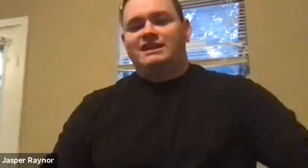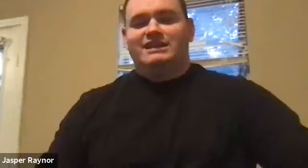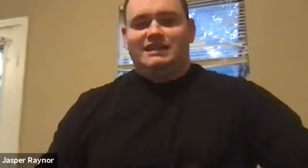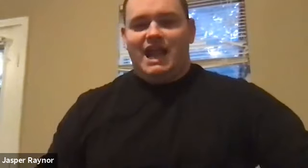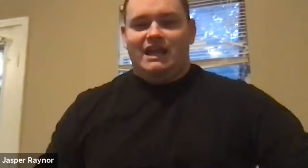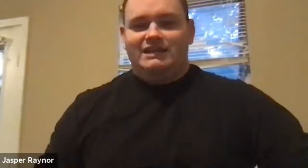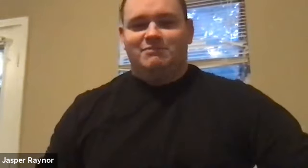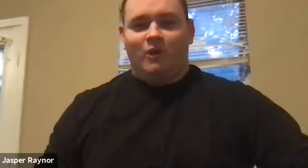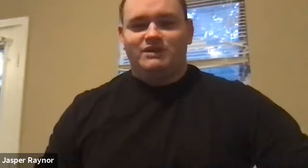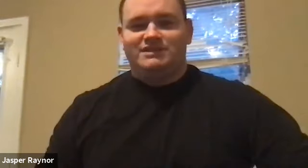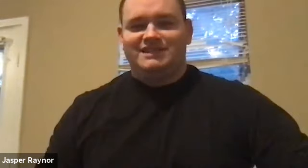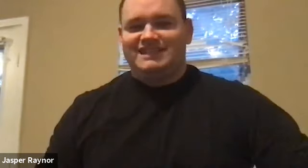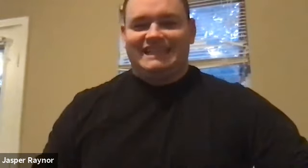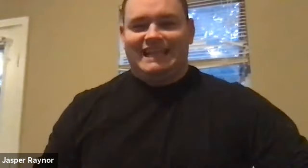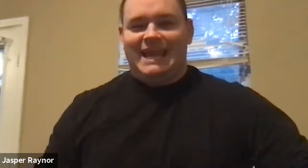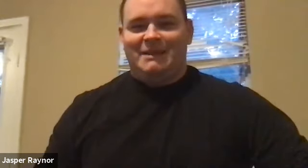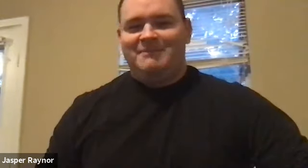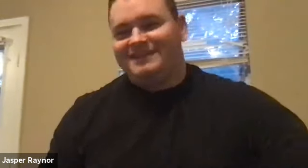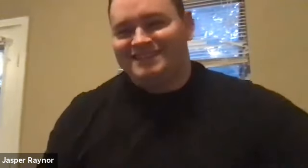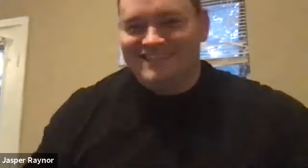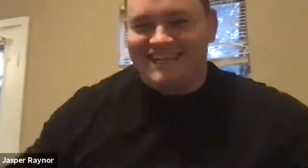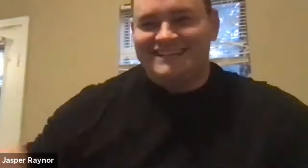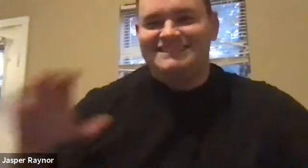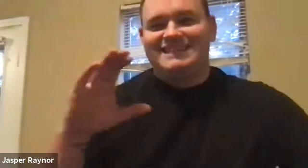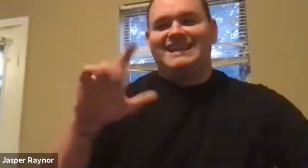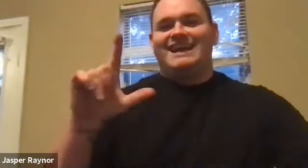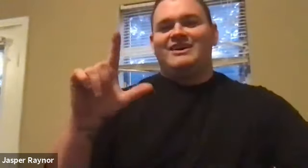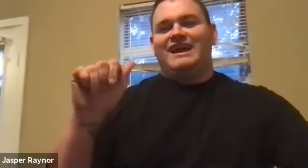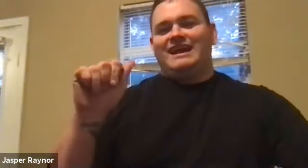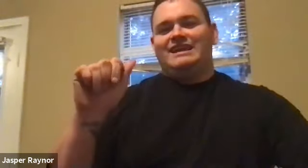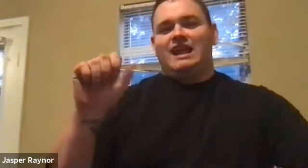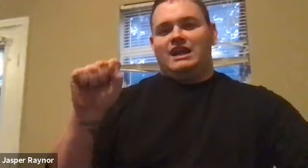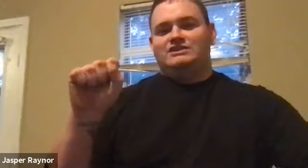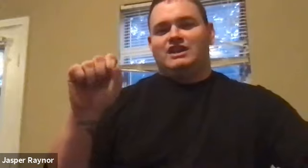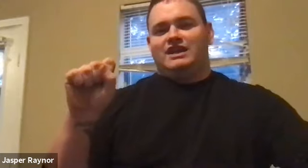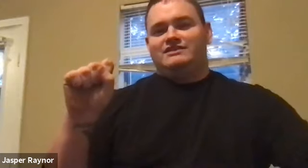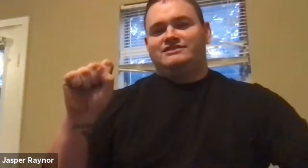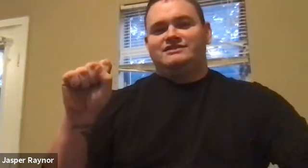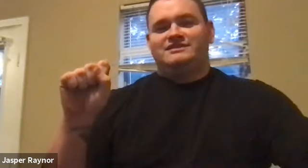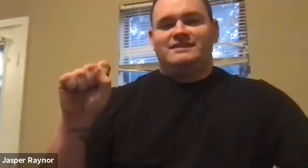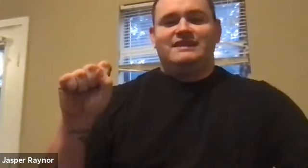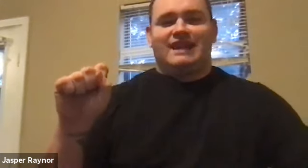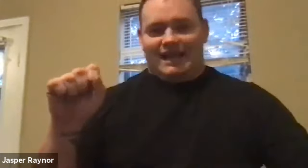EA Sports. It's in the game. Yeah. Class. CLASS. Class,